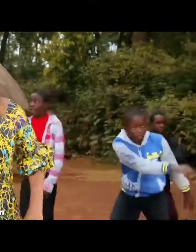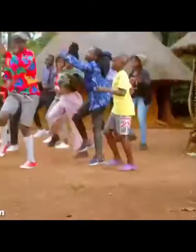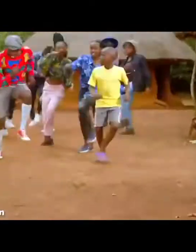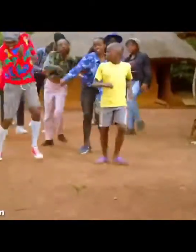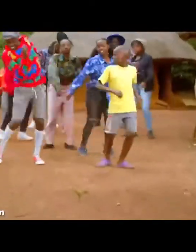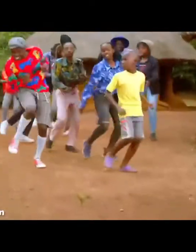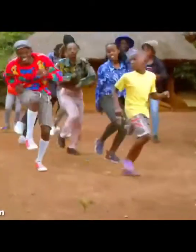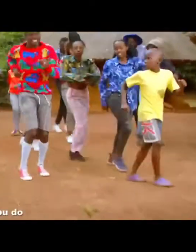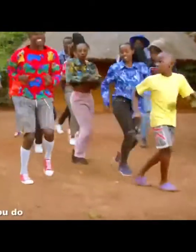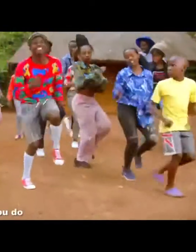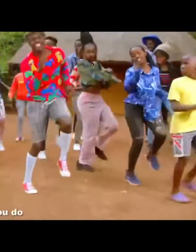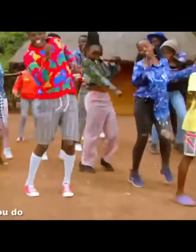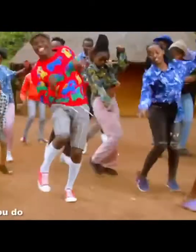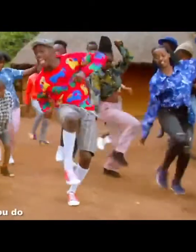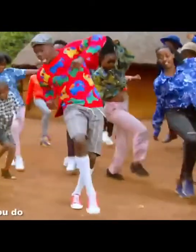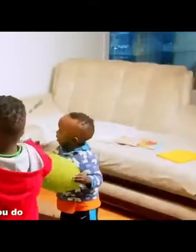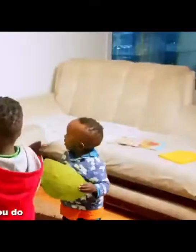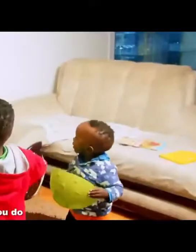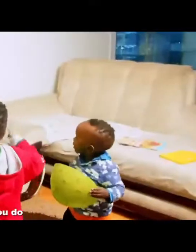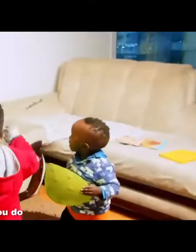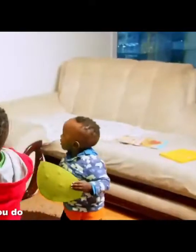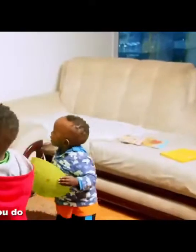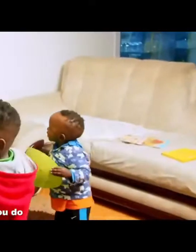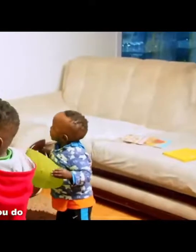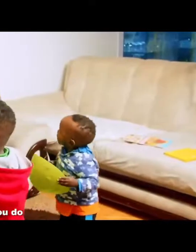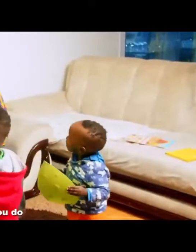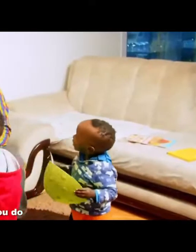Wahusishe kila jambo.